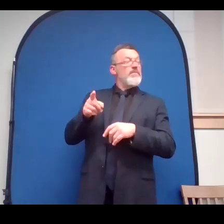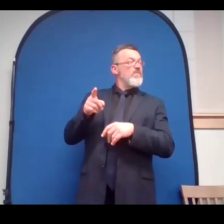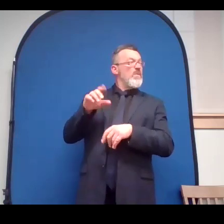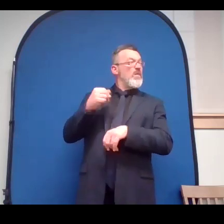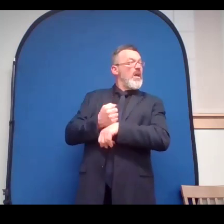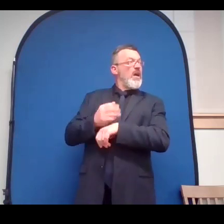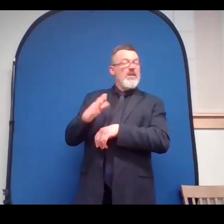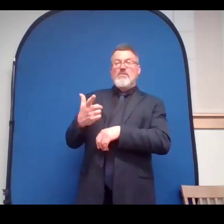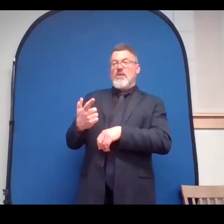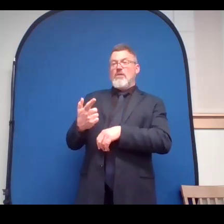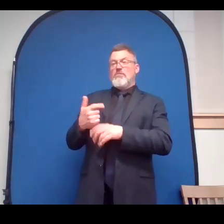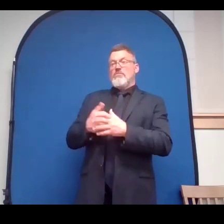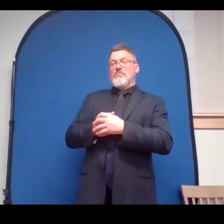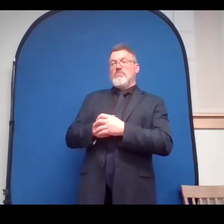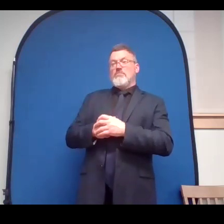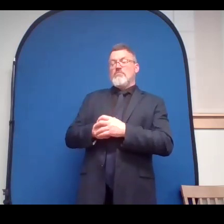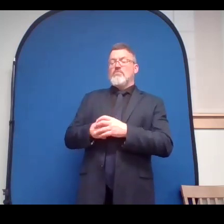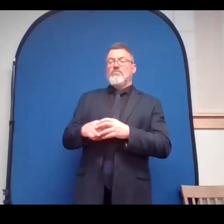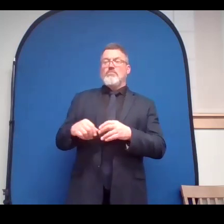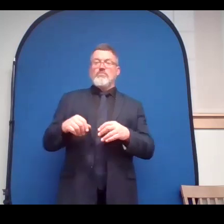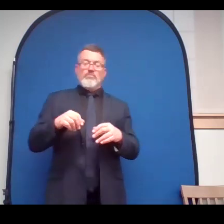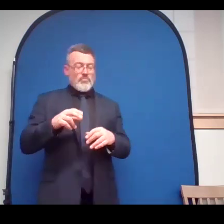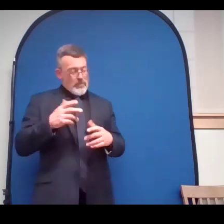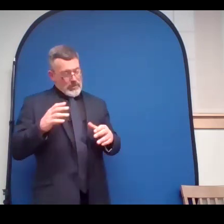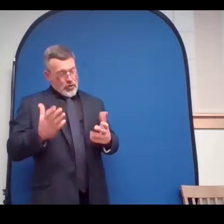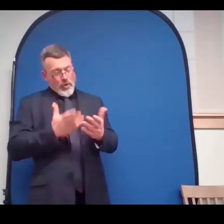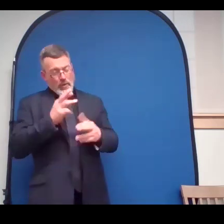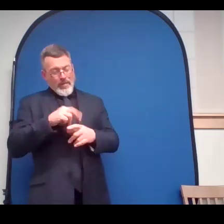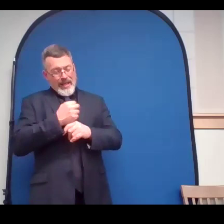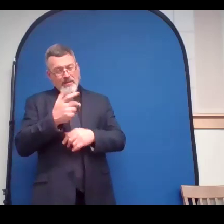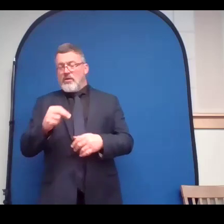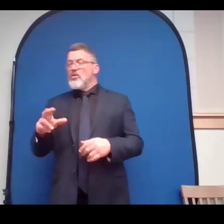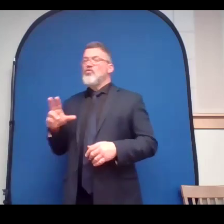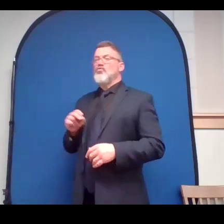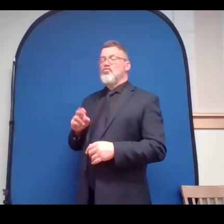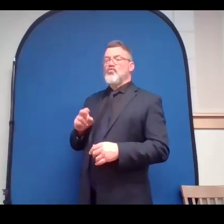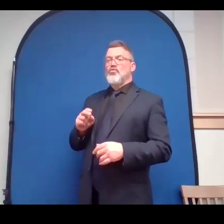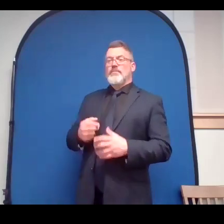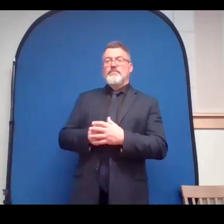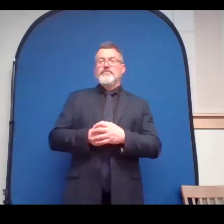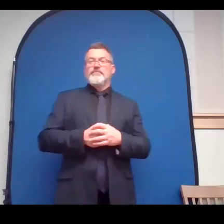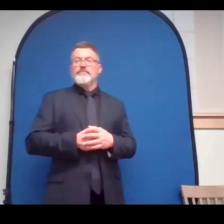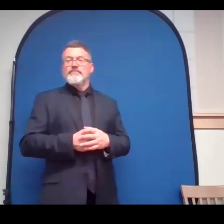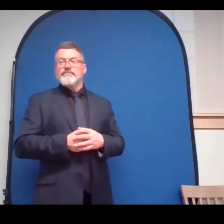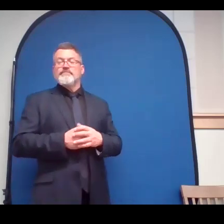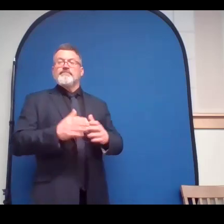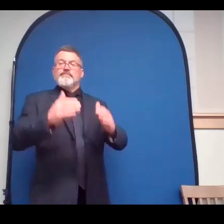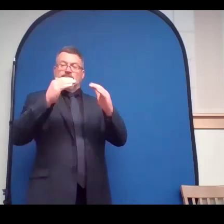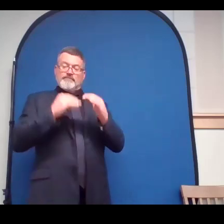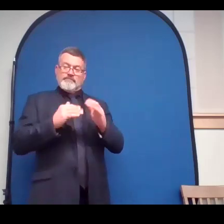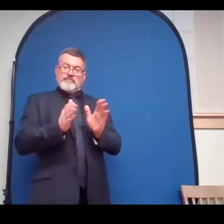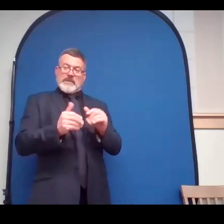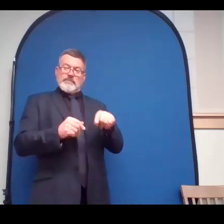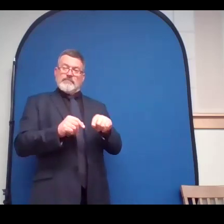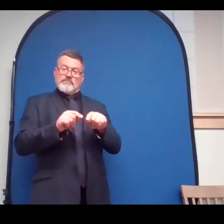Yeah. No, I did not take any action regarding this. And then the next box is restrict access to or disarm all